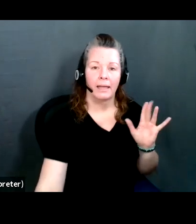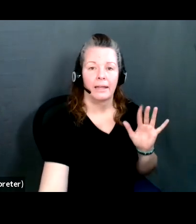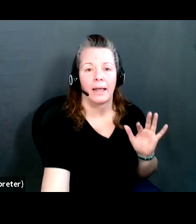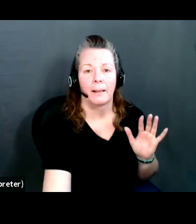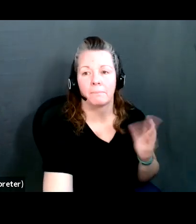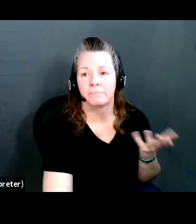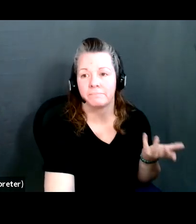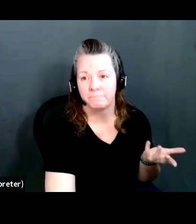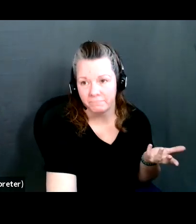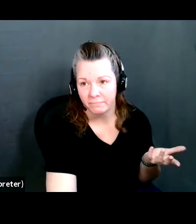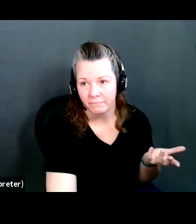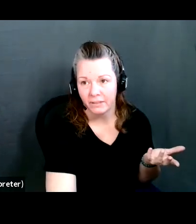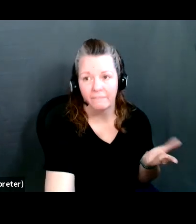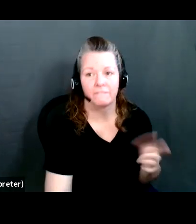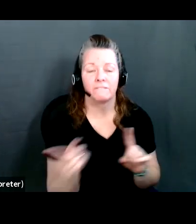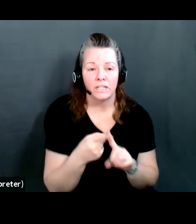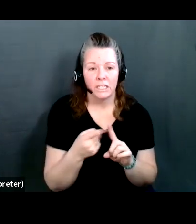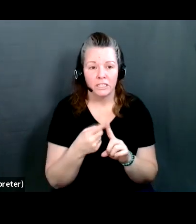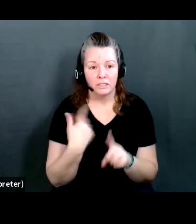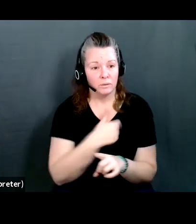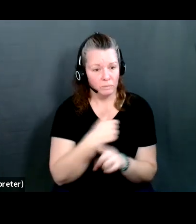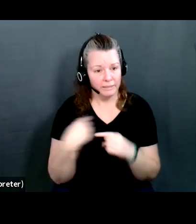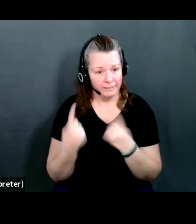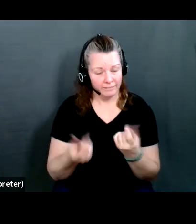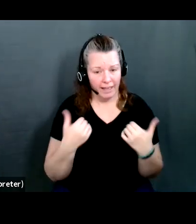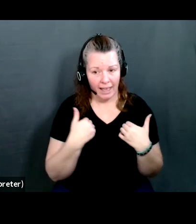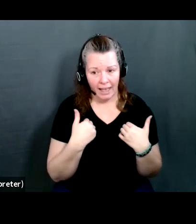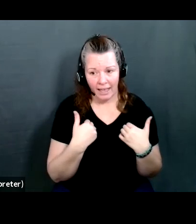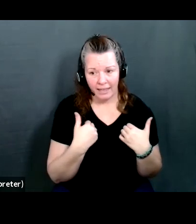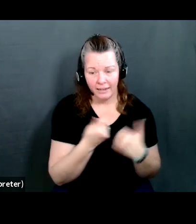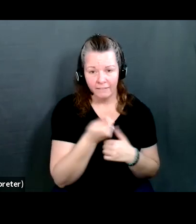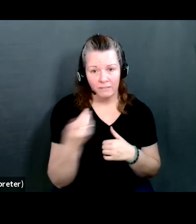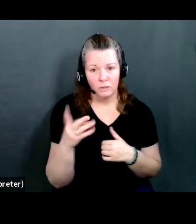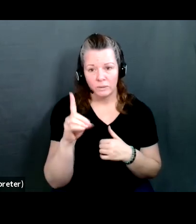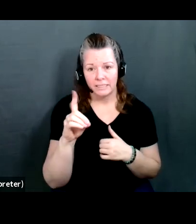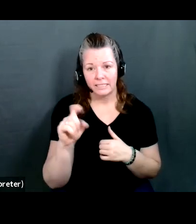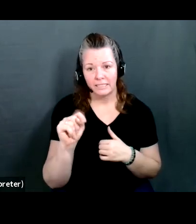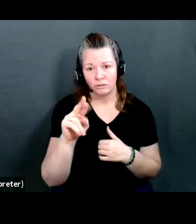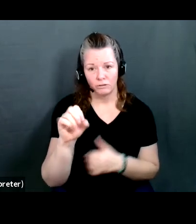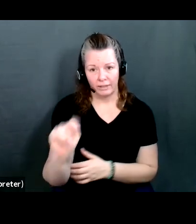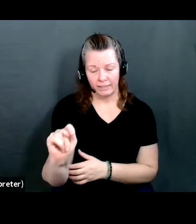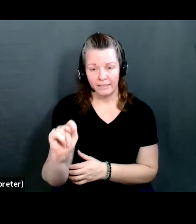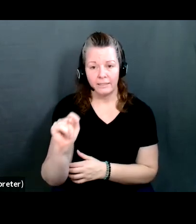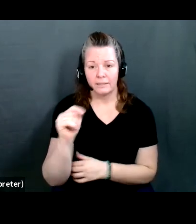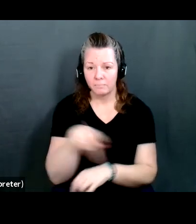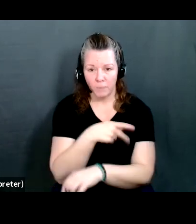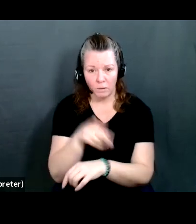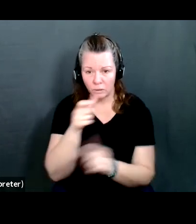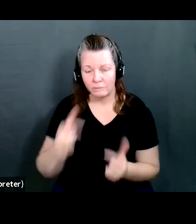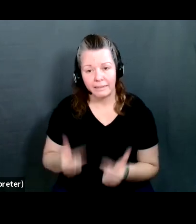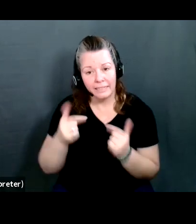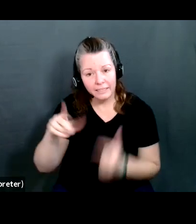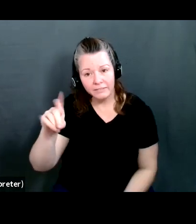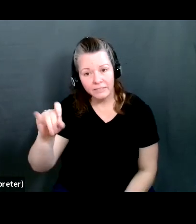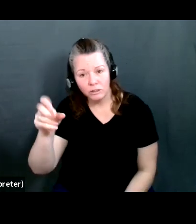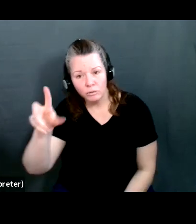So first up, we've had a couple Detroit poets on, so either who are living in Detroit or born and